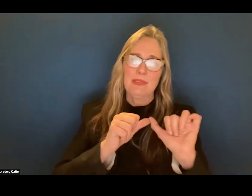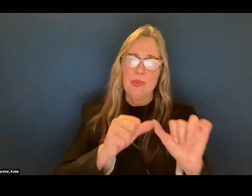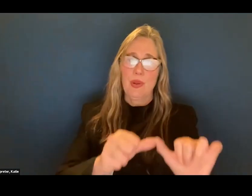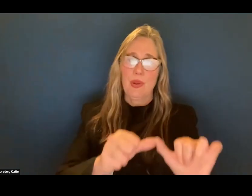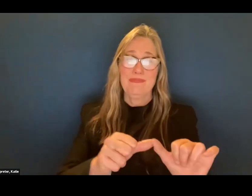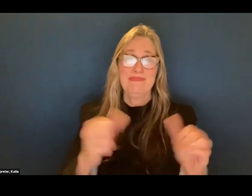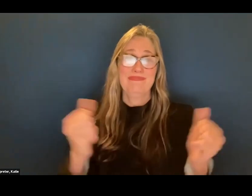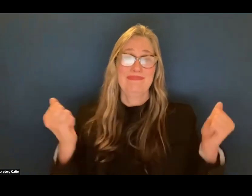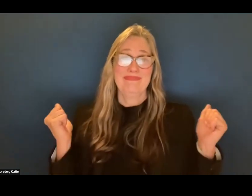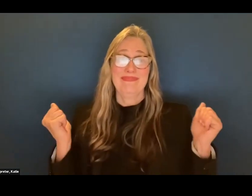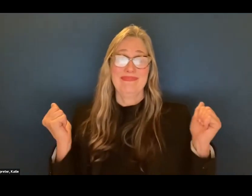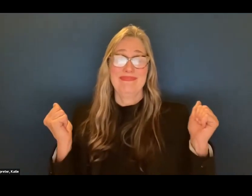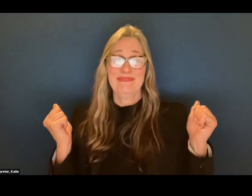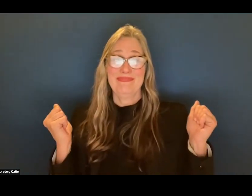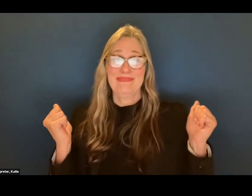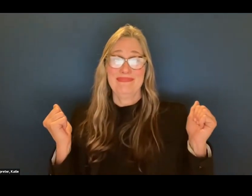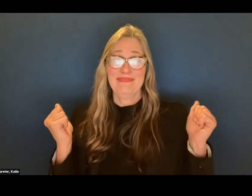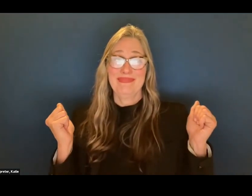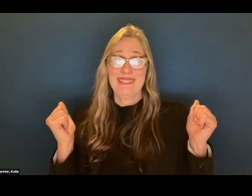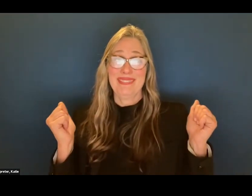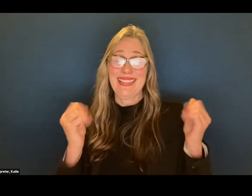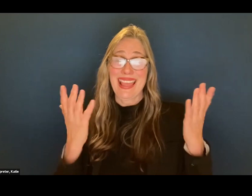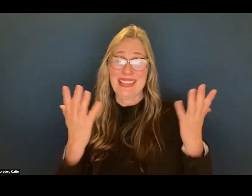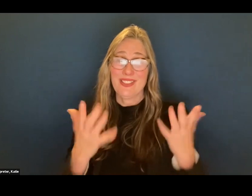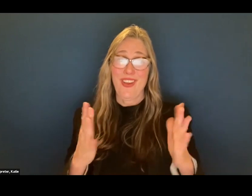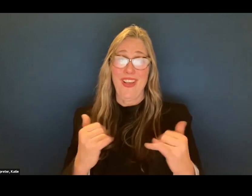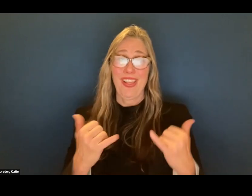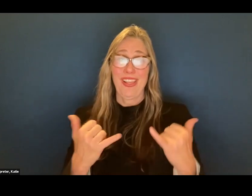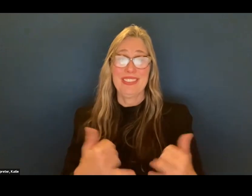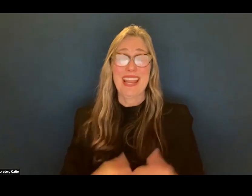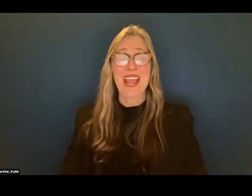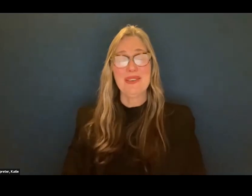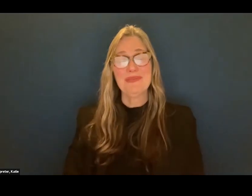And that's it for now.